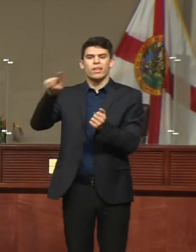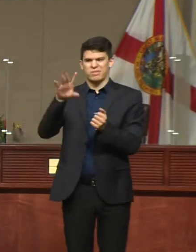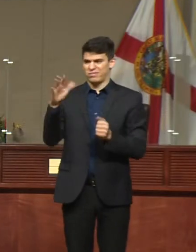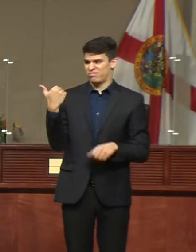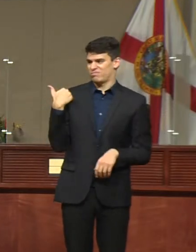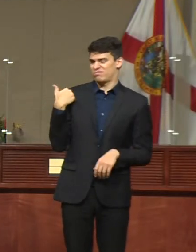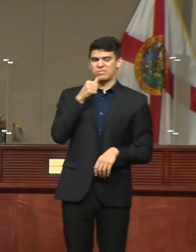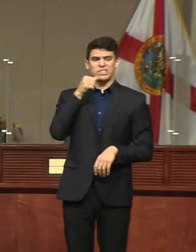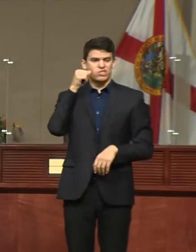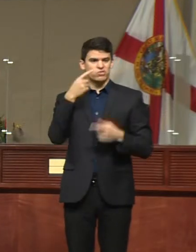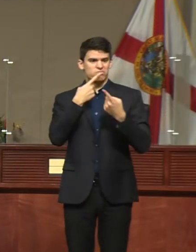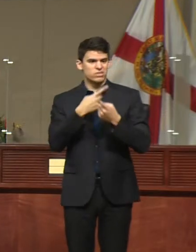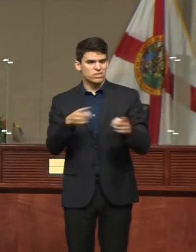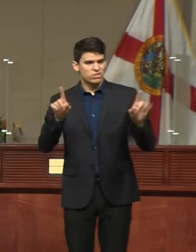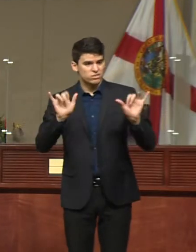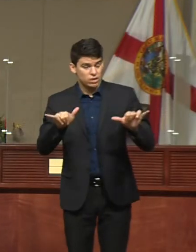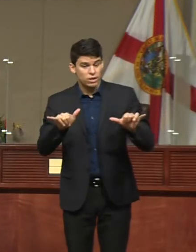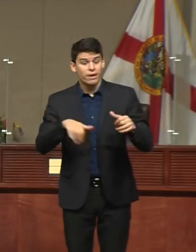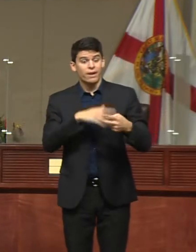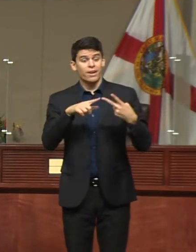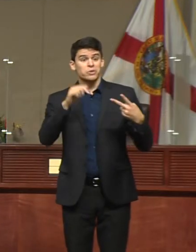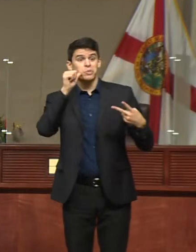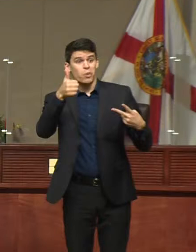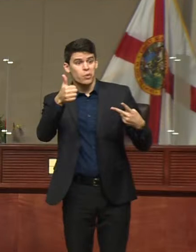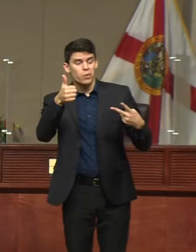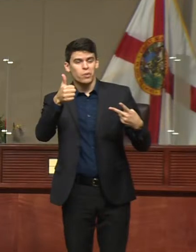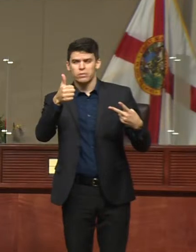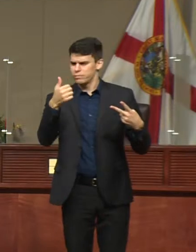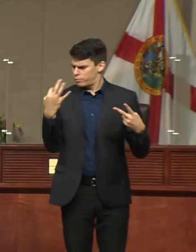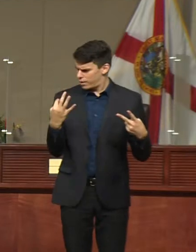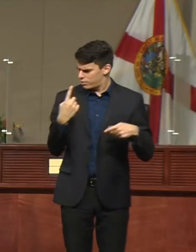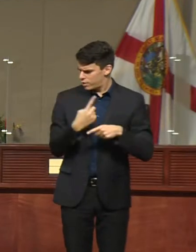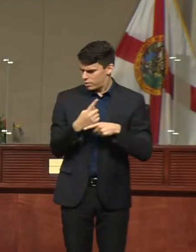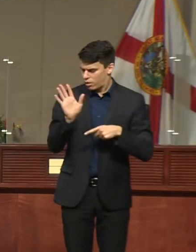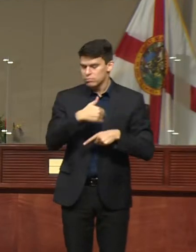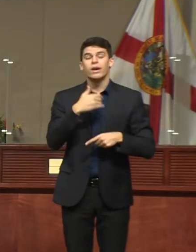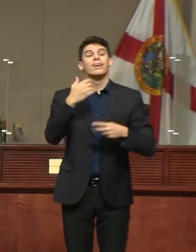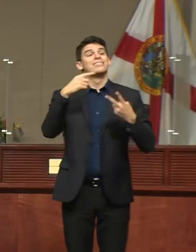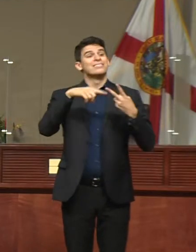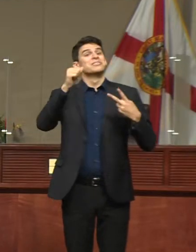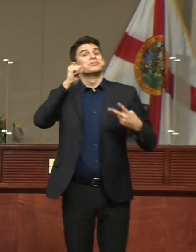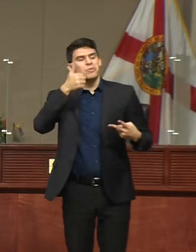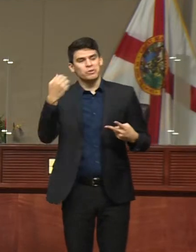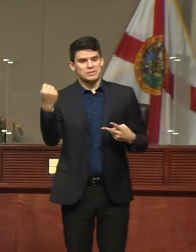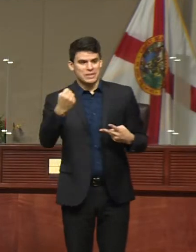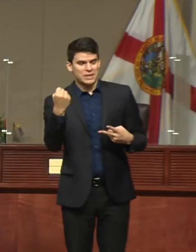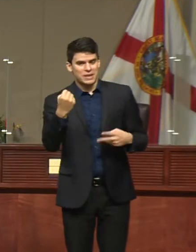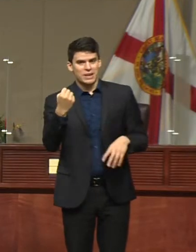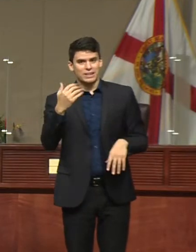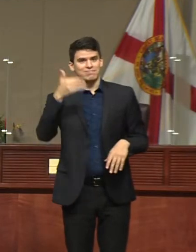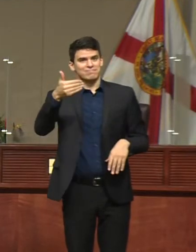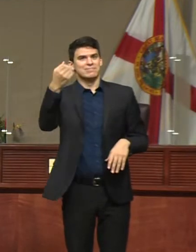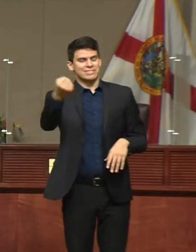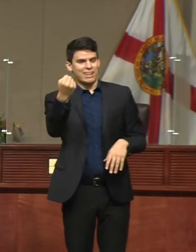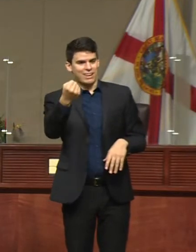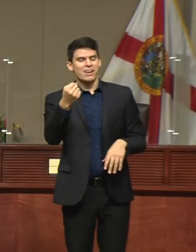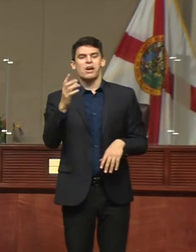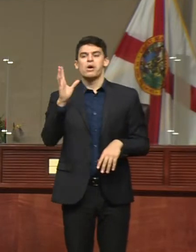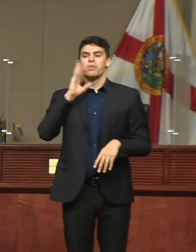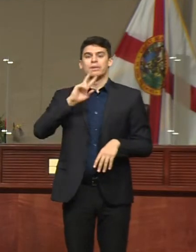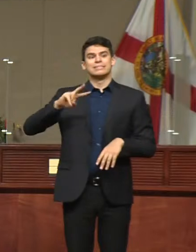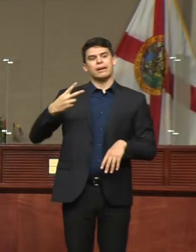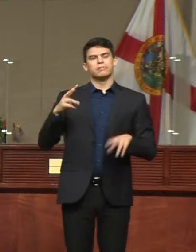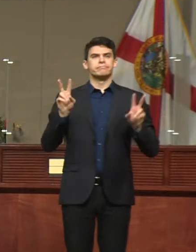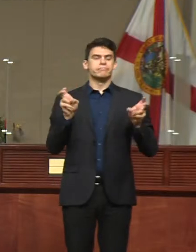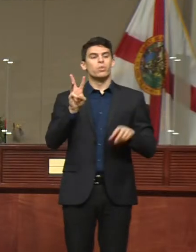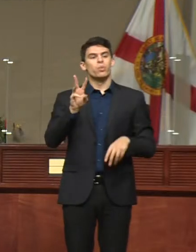yesterday. And tomorrow is Friday. Saturday, we are also conducting the second wave of the